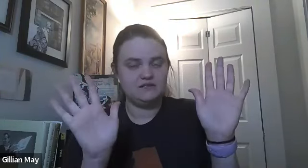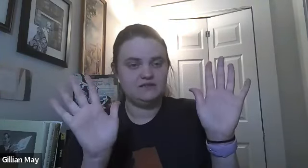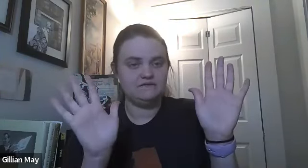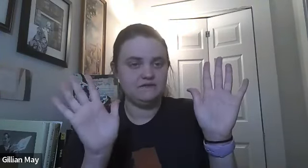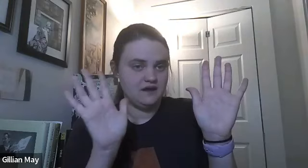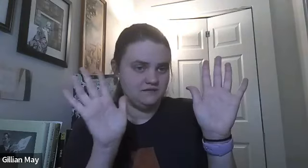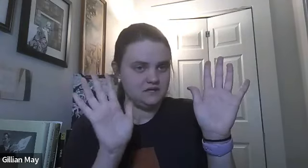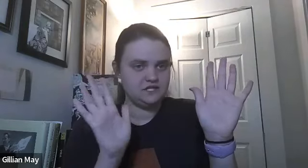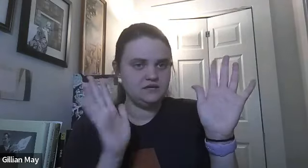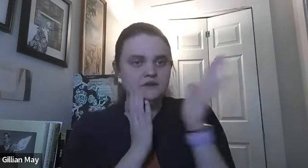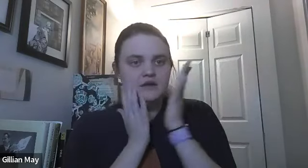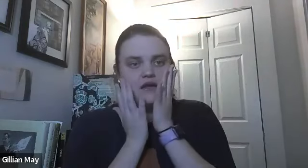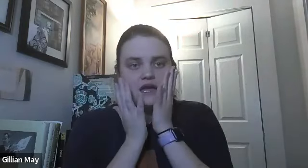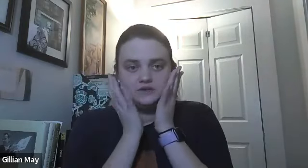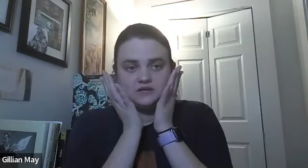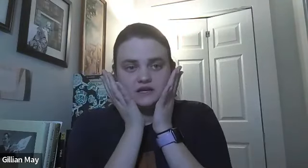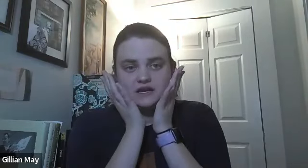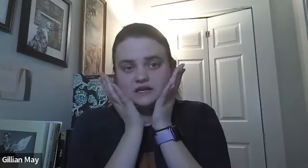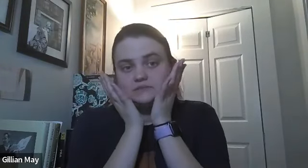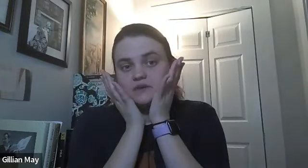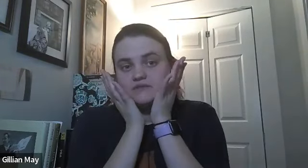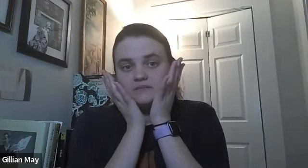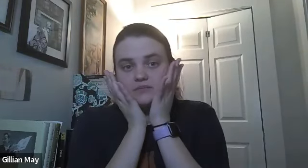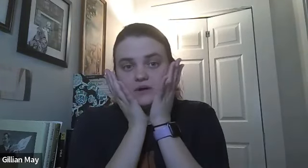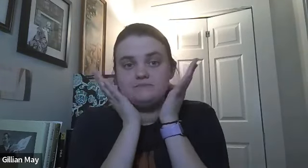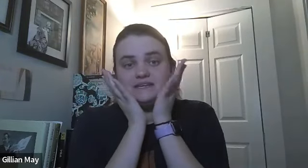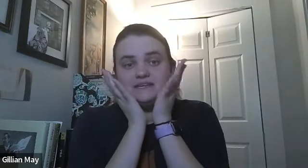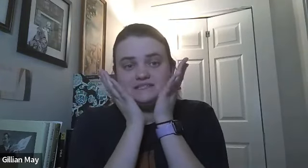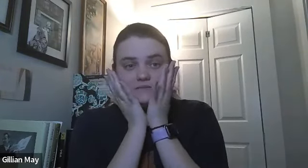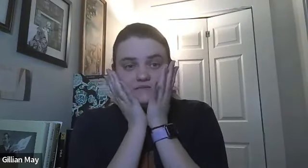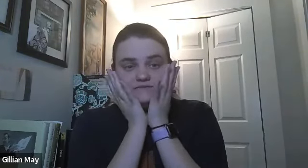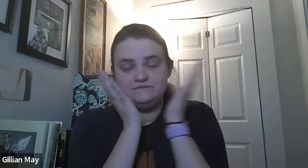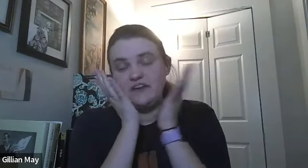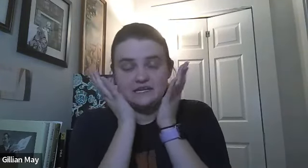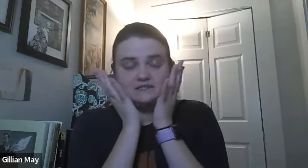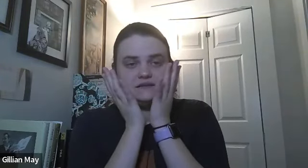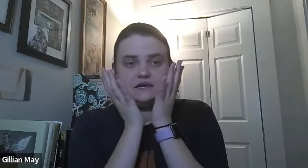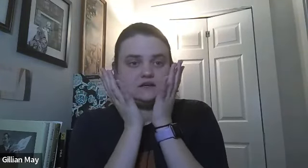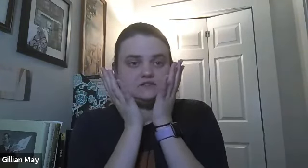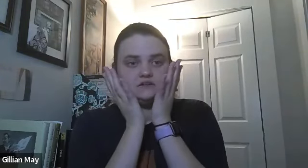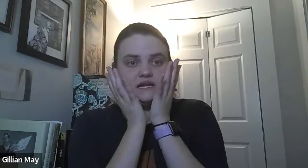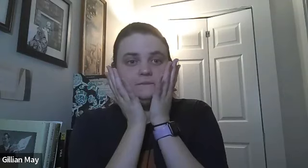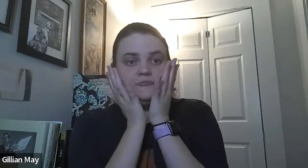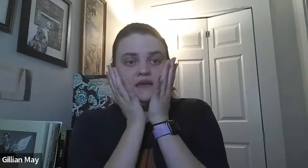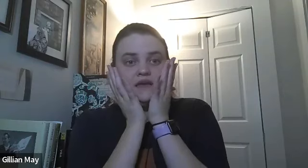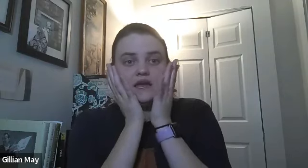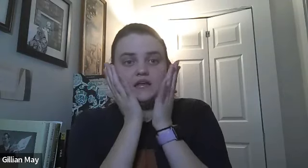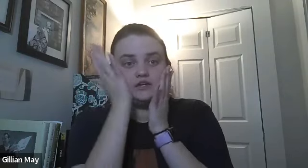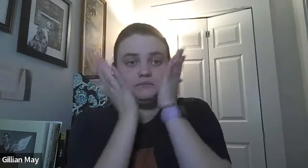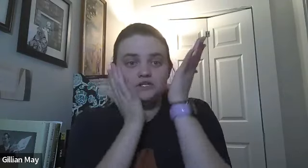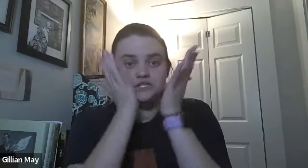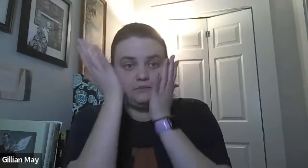like that five hand shape, and you're going to kind of come at the base of your face. Cannot talk today. You're going to brush